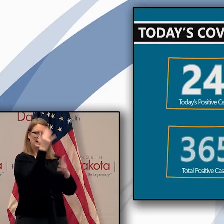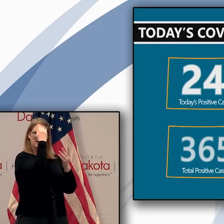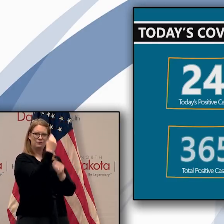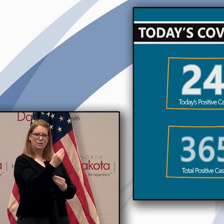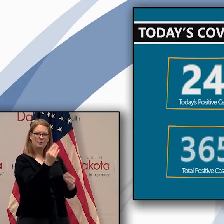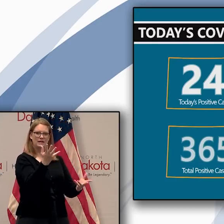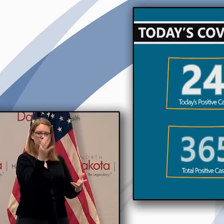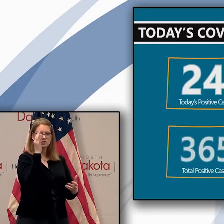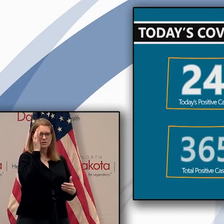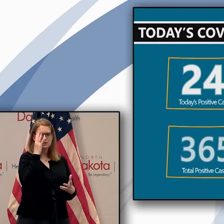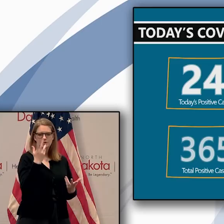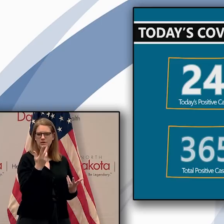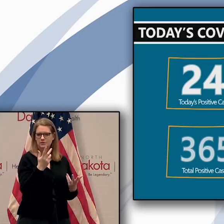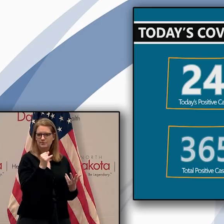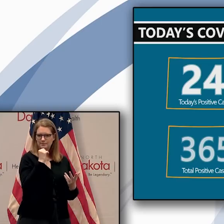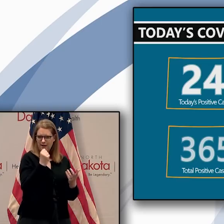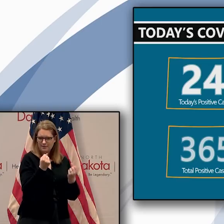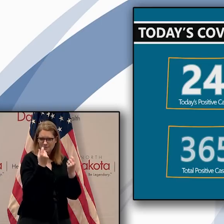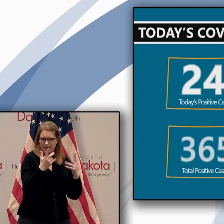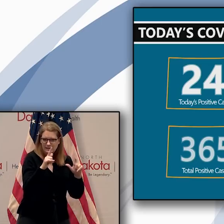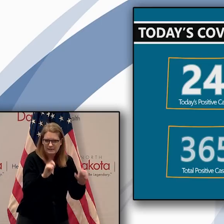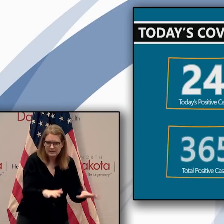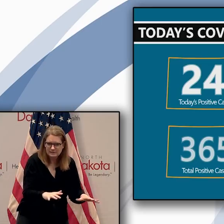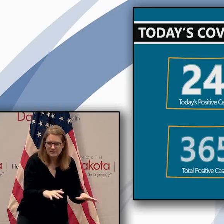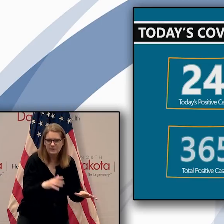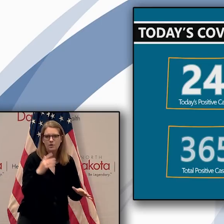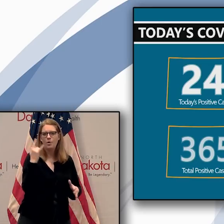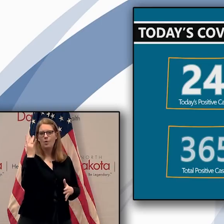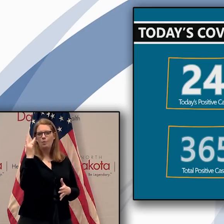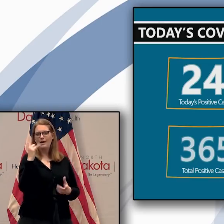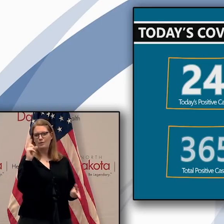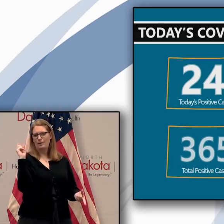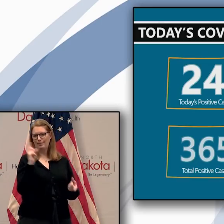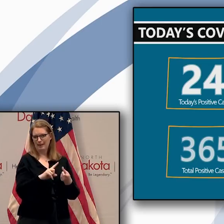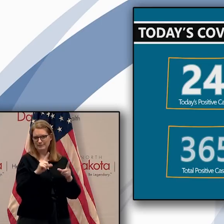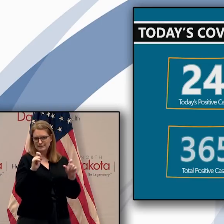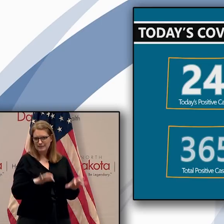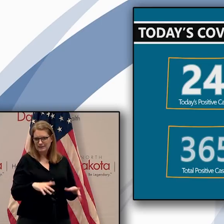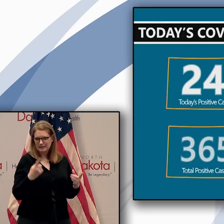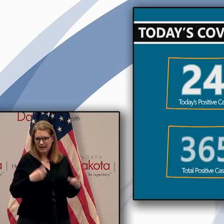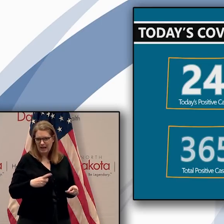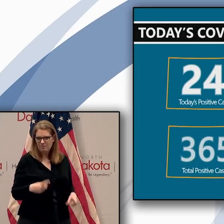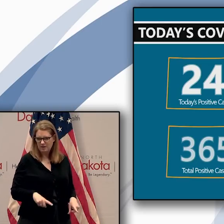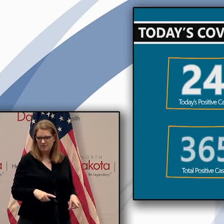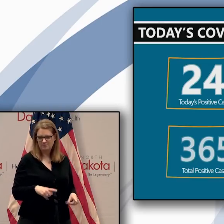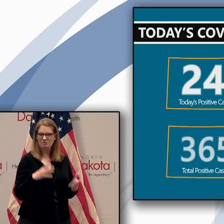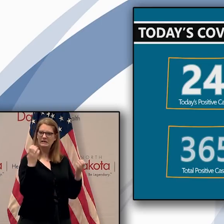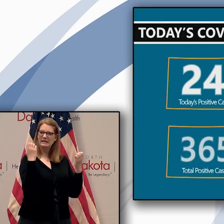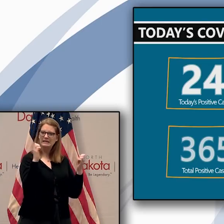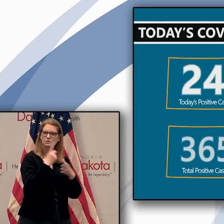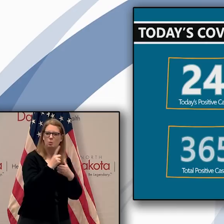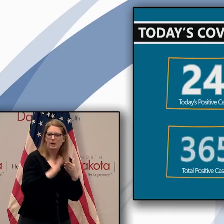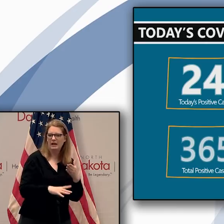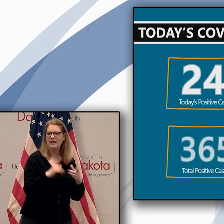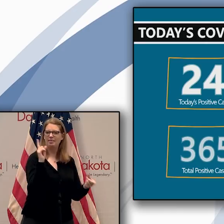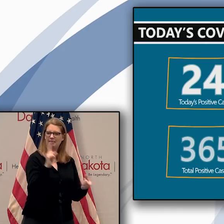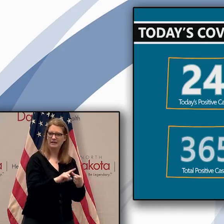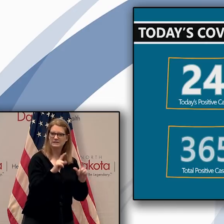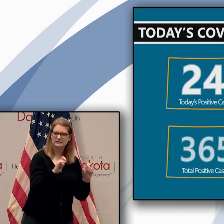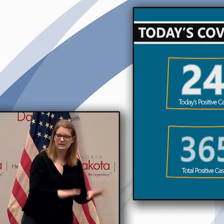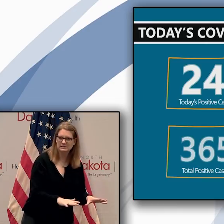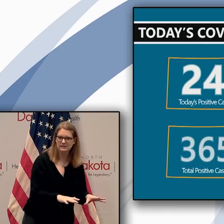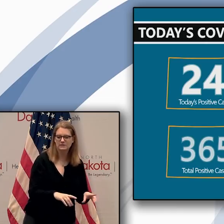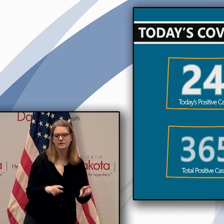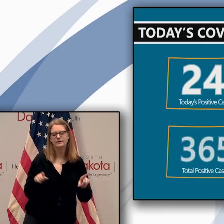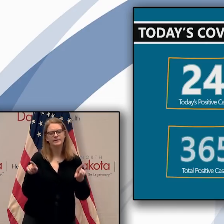a little bit light because we knew that we had less testing happening over the Easter weekend. We've also had some